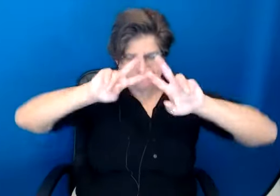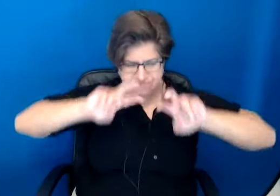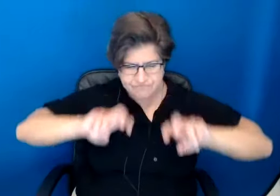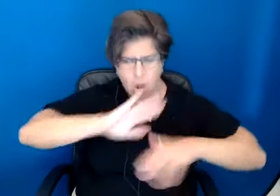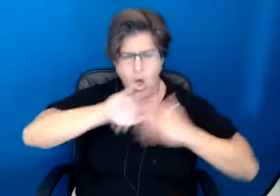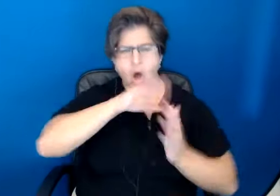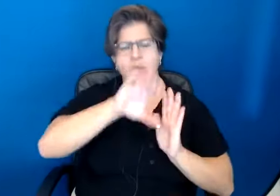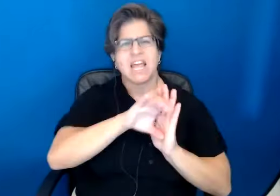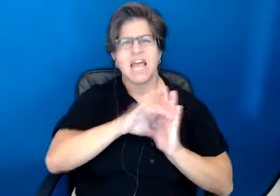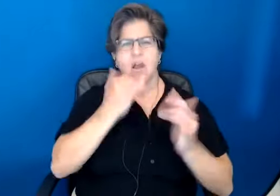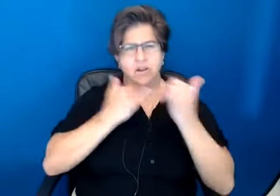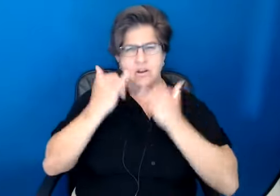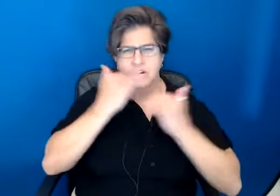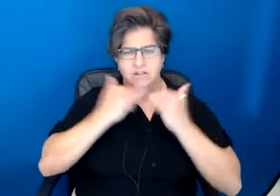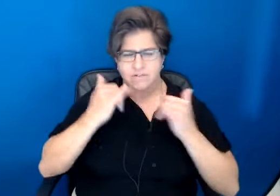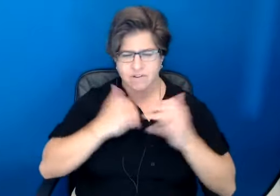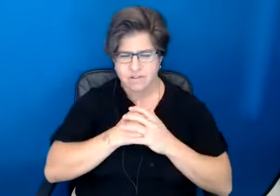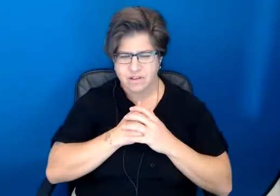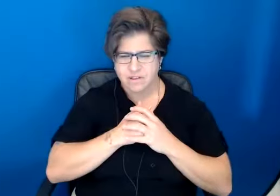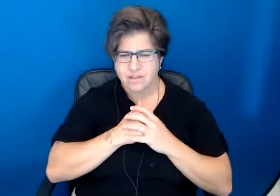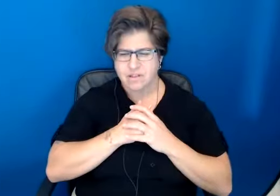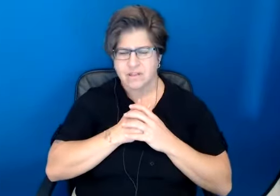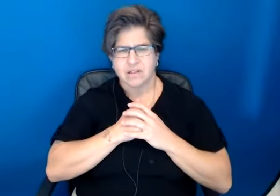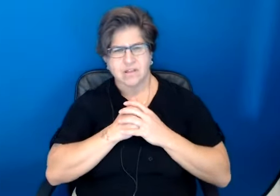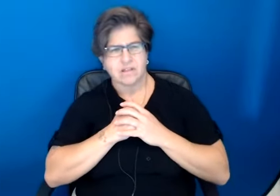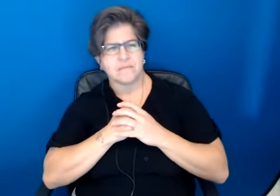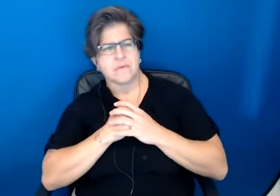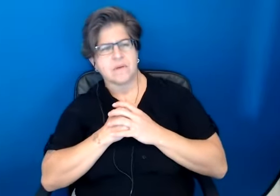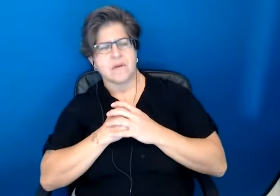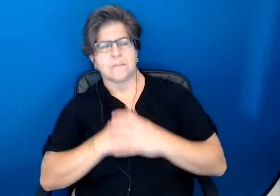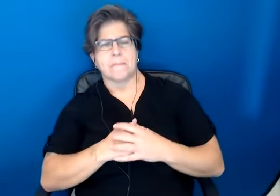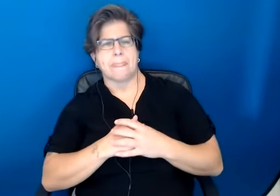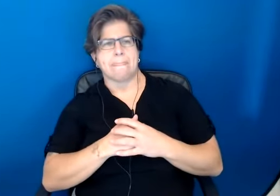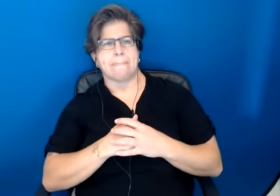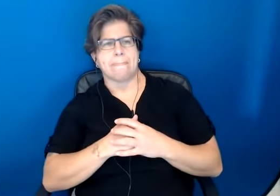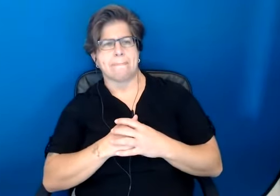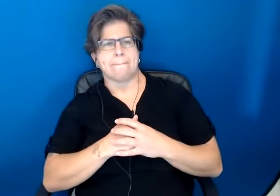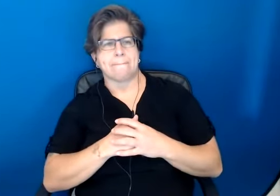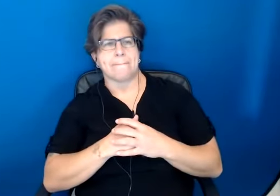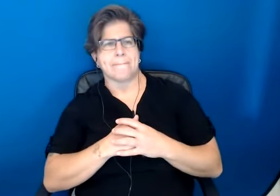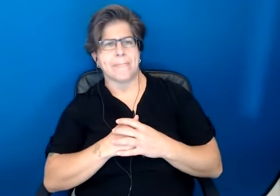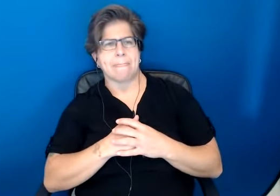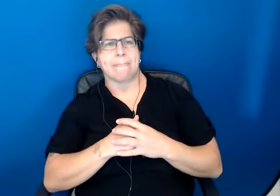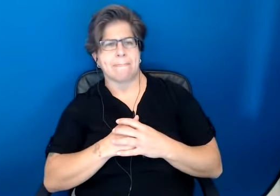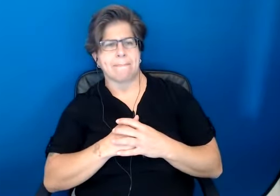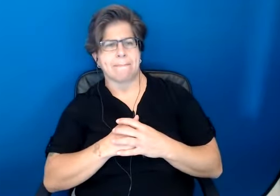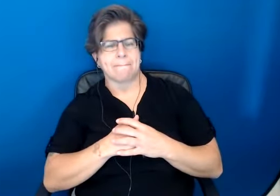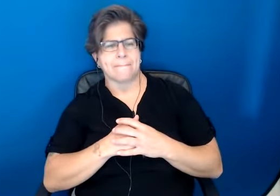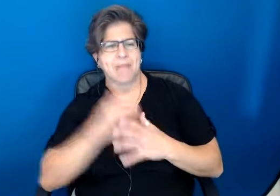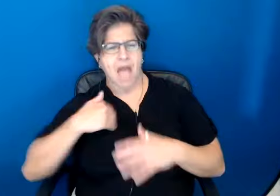hear my character defects because I have hundreds through my share. And I was just thinking, God,